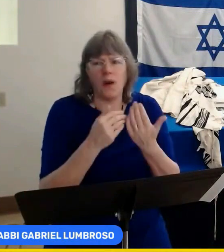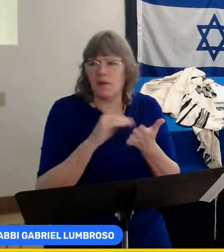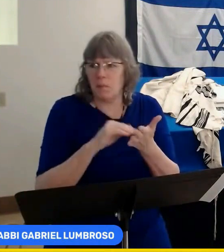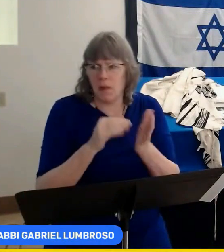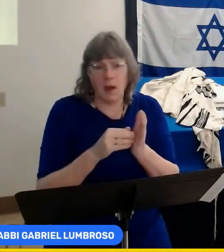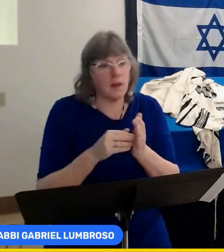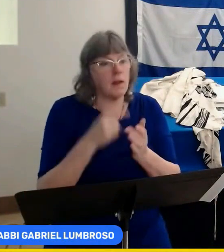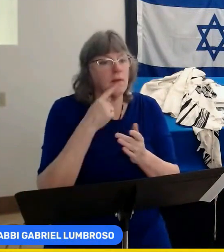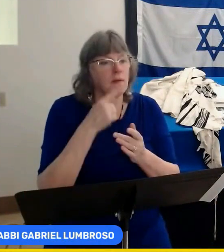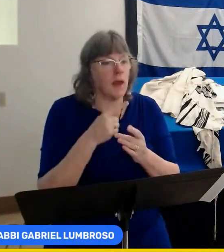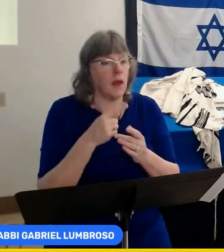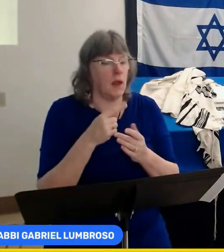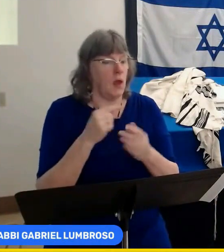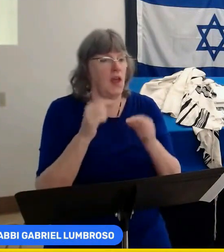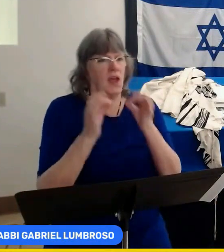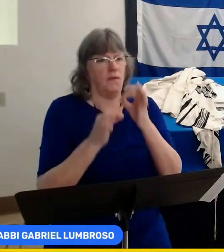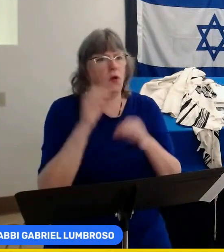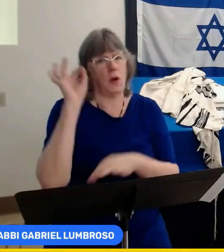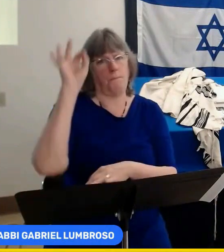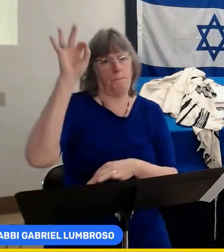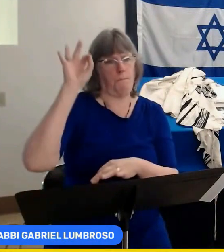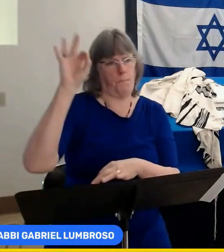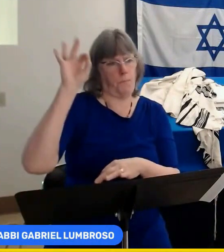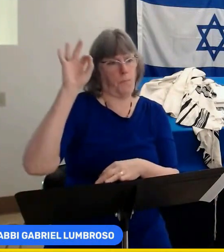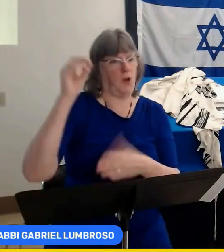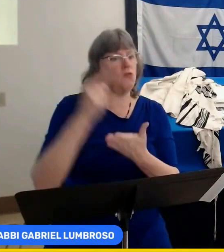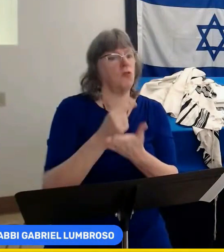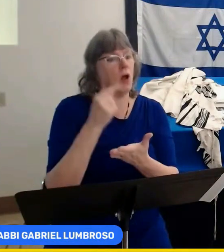talk about Yeshua, what he did for us.